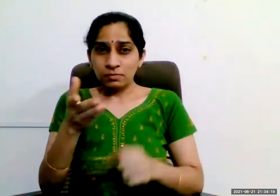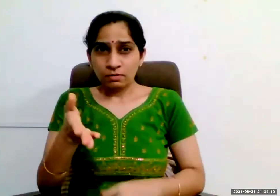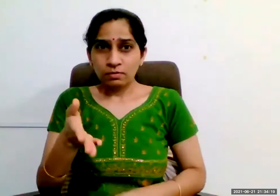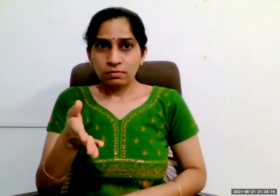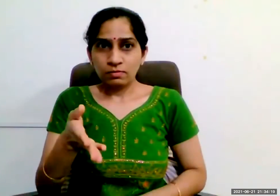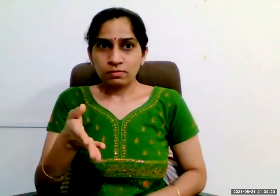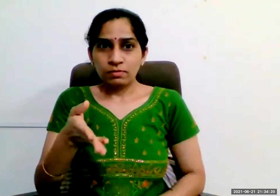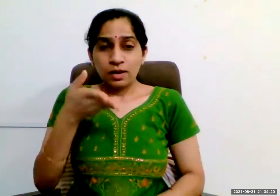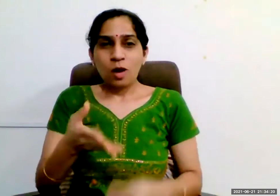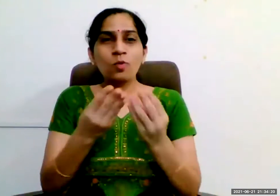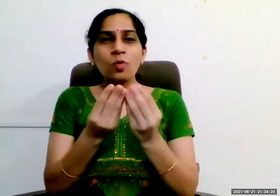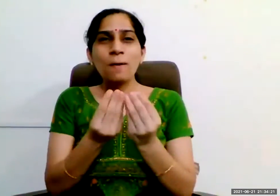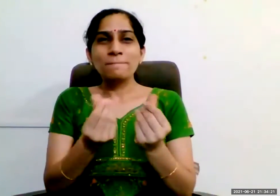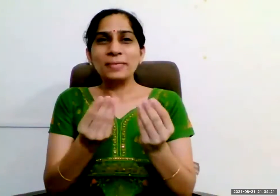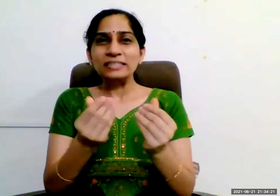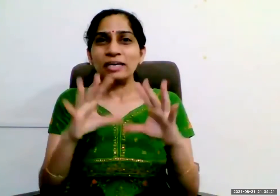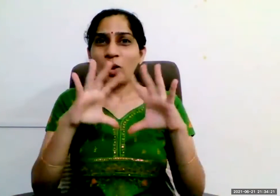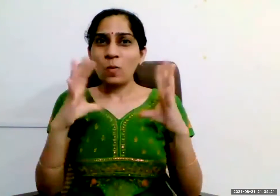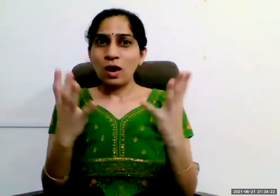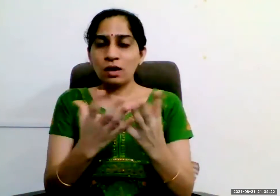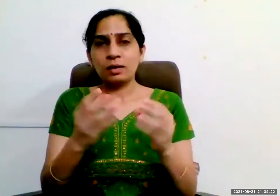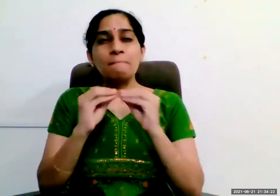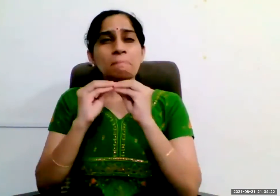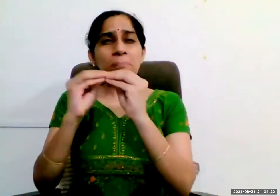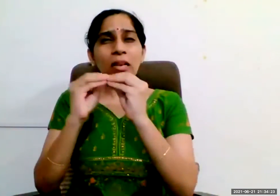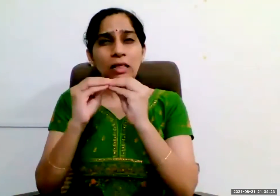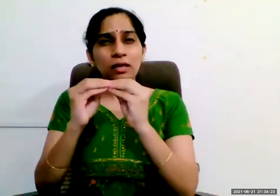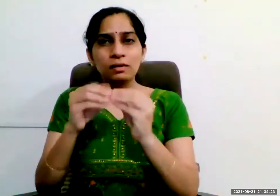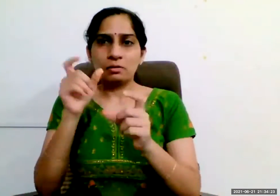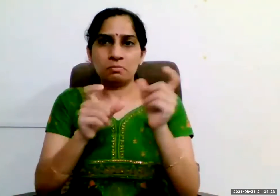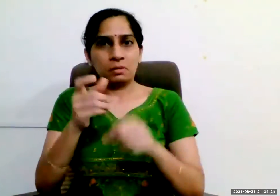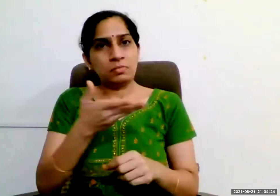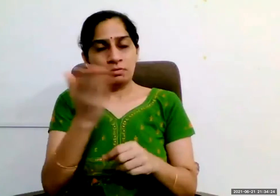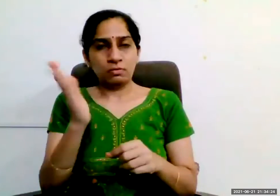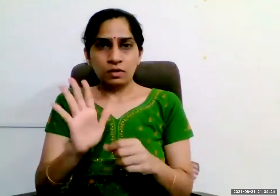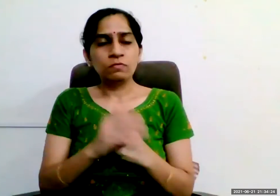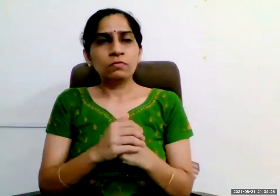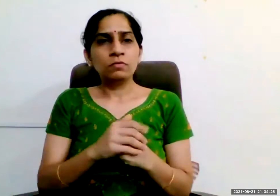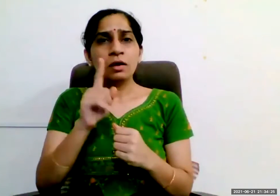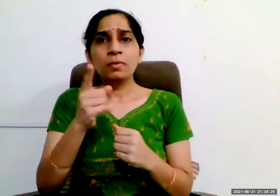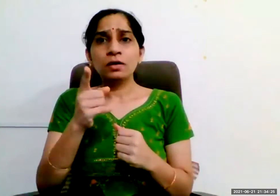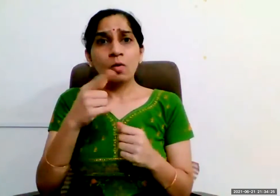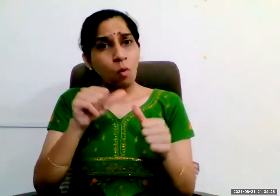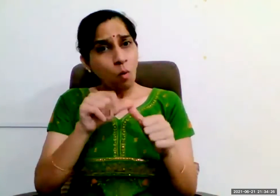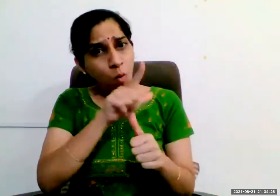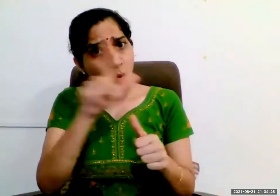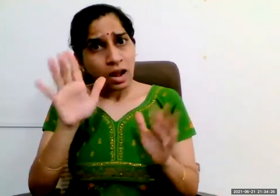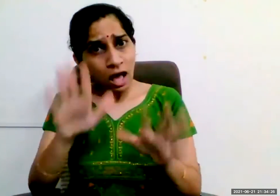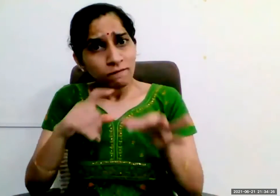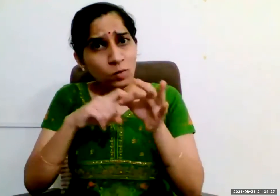material world and who are suffering, actually, if you see, very few people will be inquiring about, uh, they'll